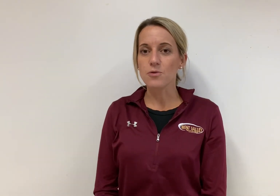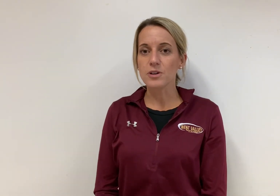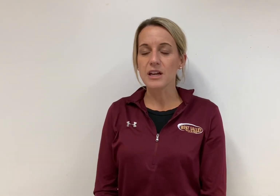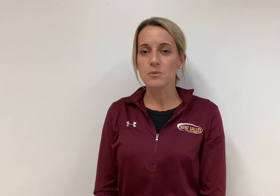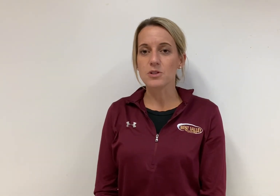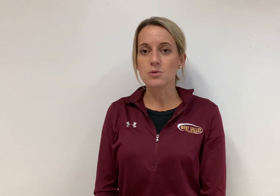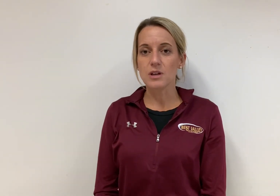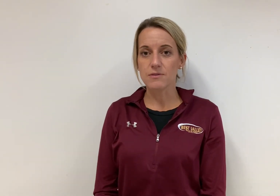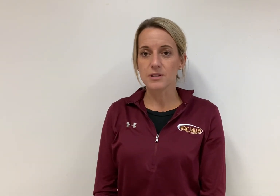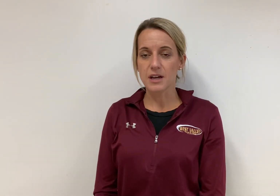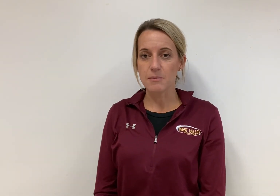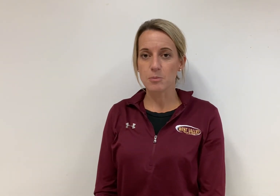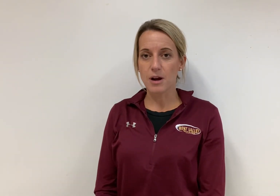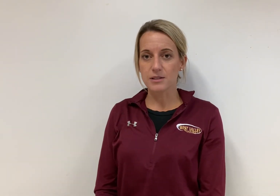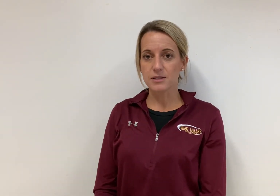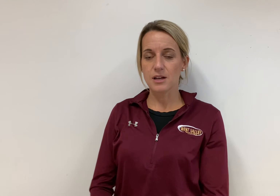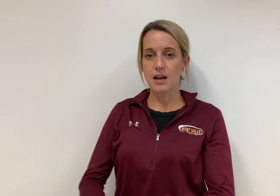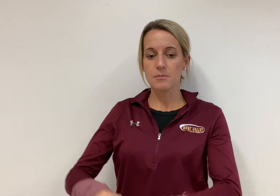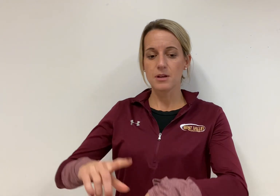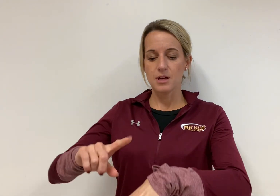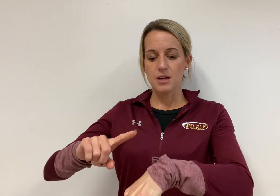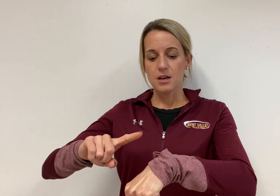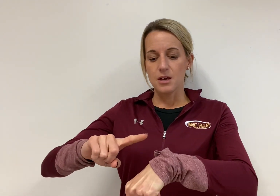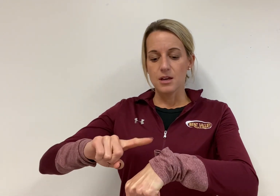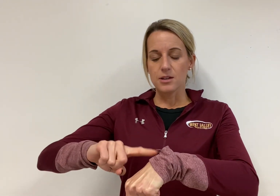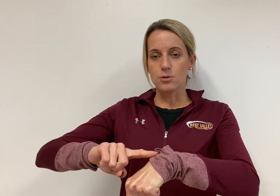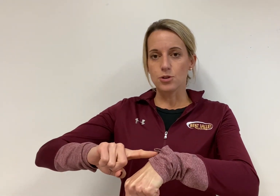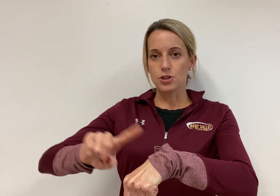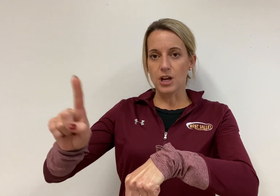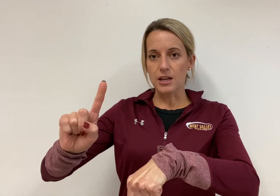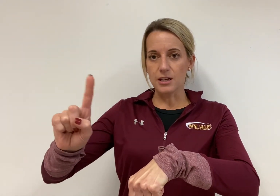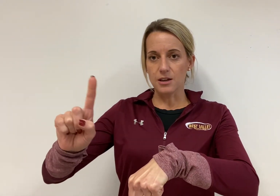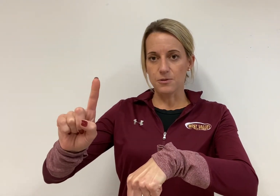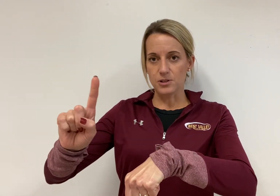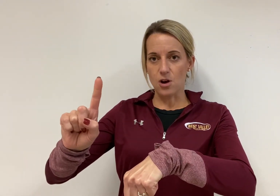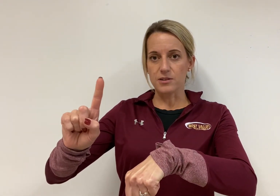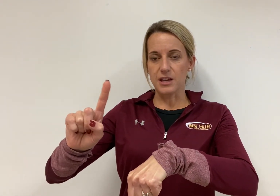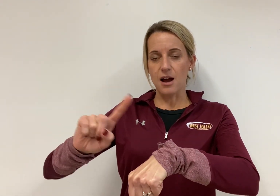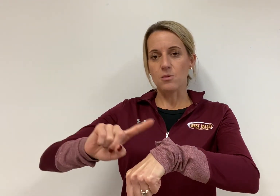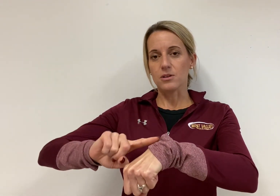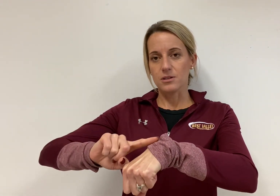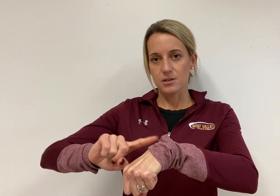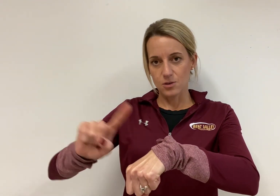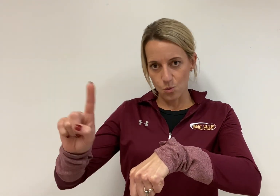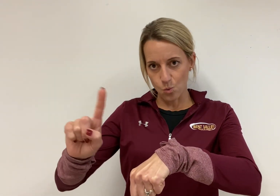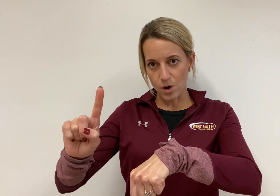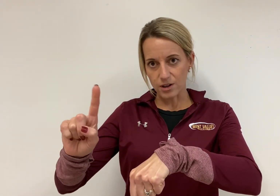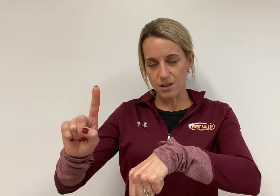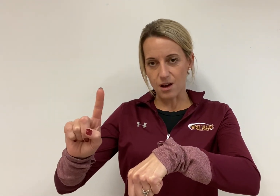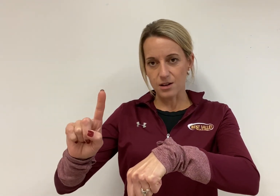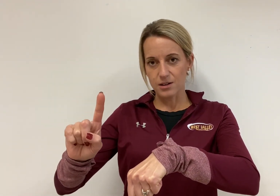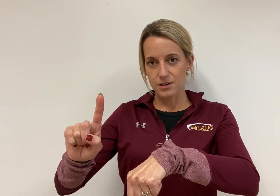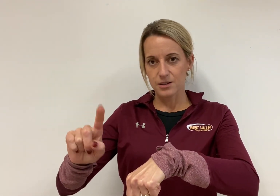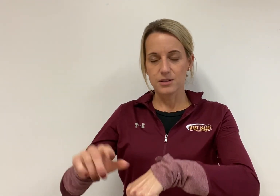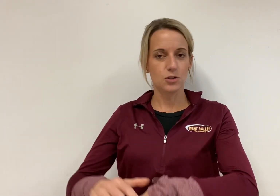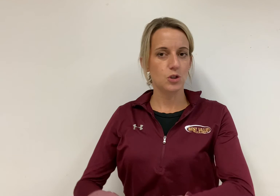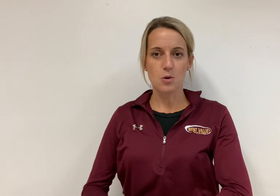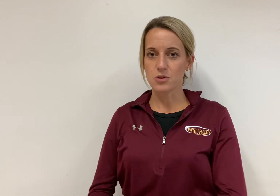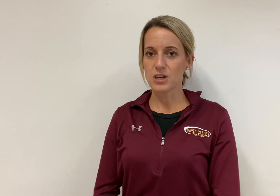forget when you give the time to practice time, you shake if it's on the hour, 1 o'clock. Don't shake